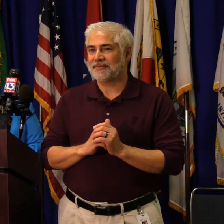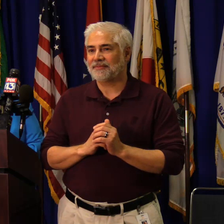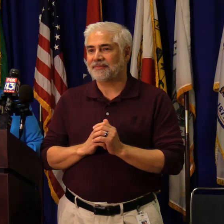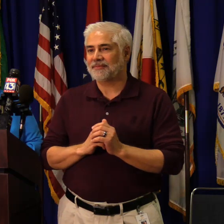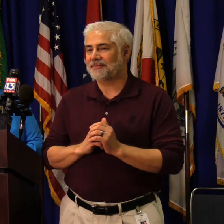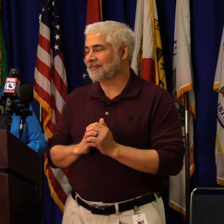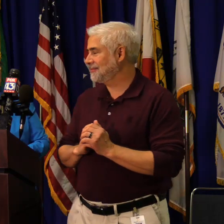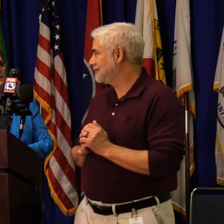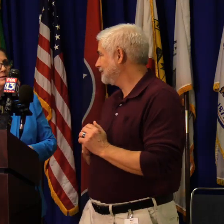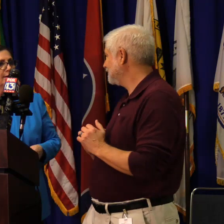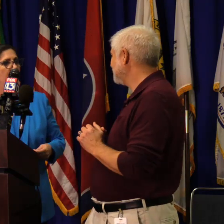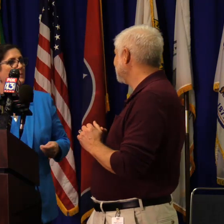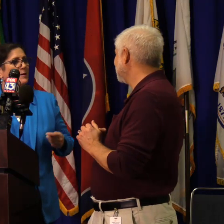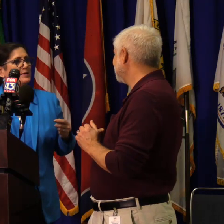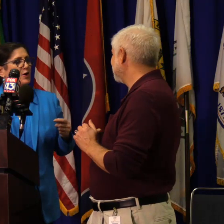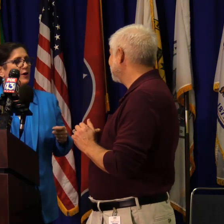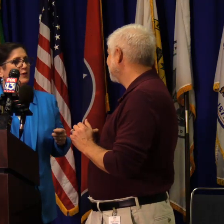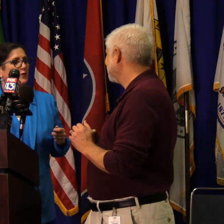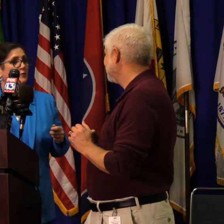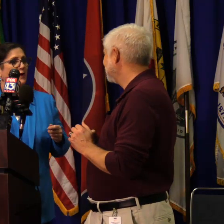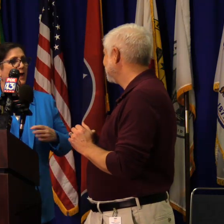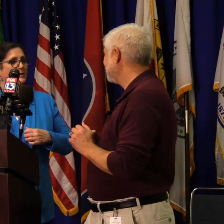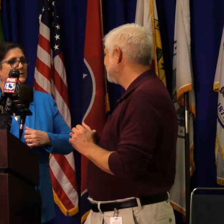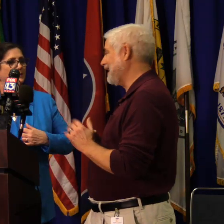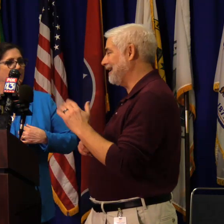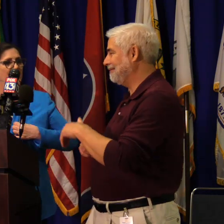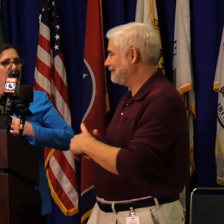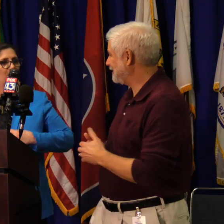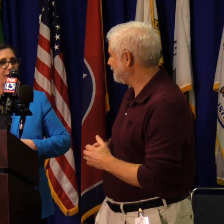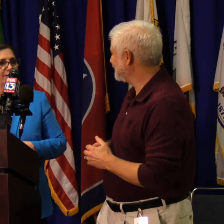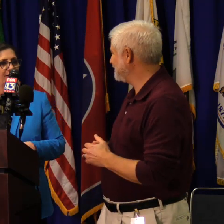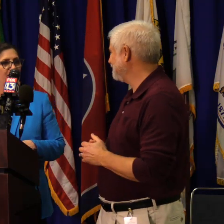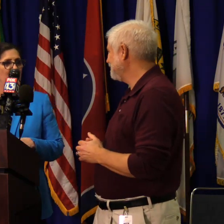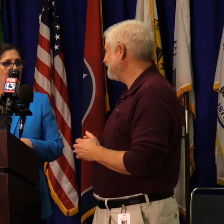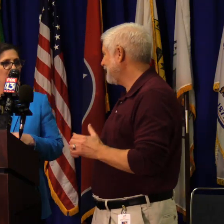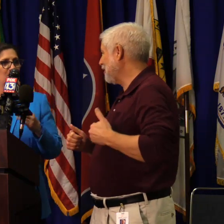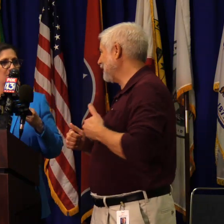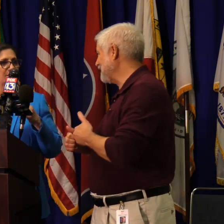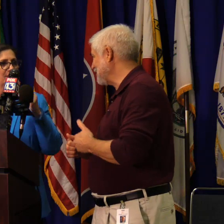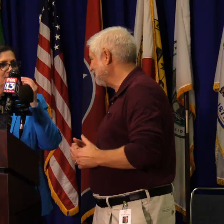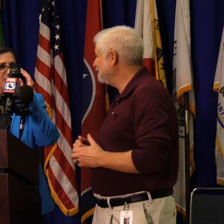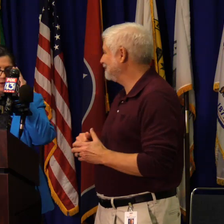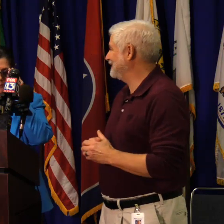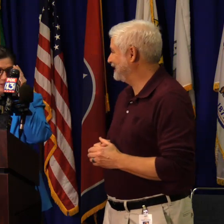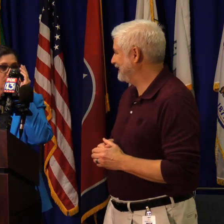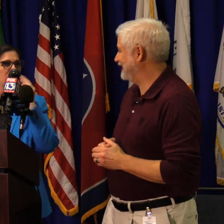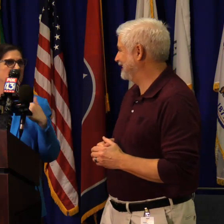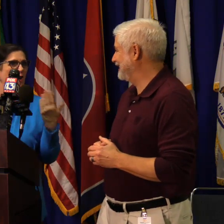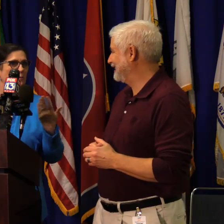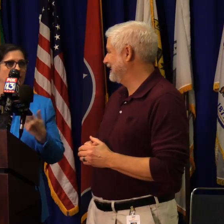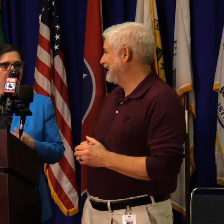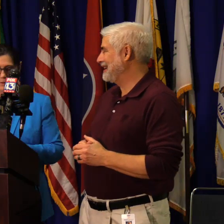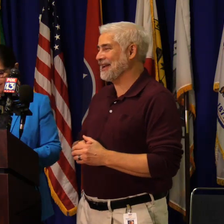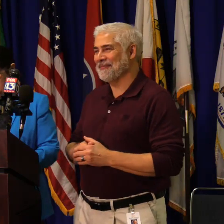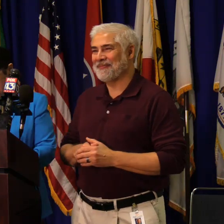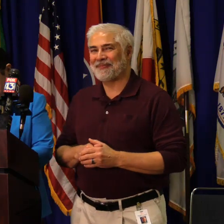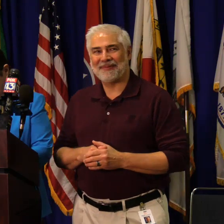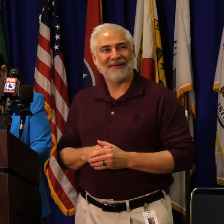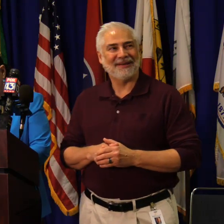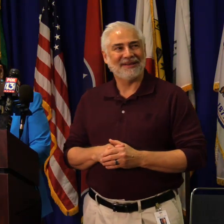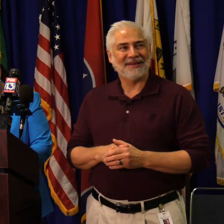And one thing I realized, I may be talking too fast. Okay, if I do. I'll catch up. Okay, well, they'll just tell me.